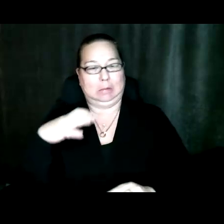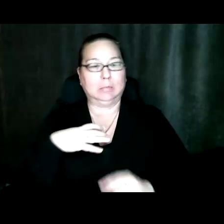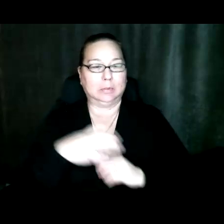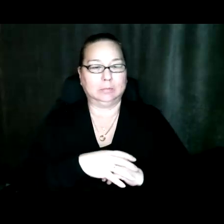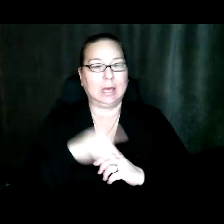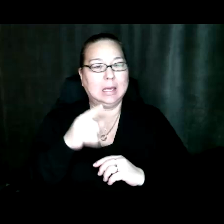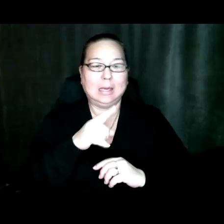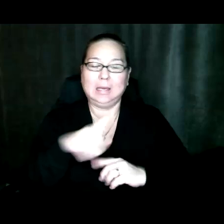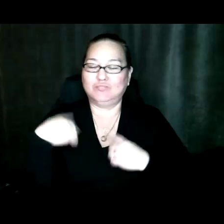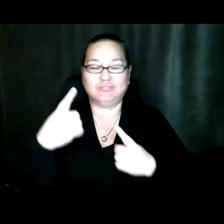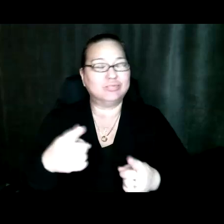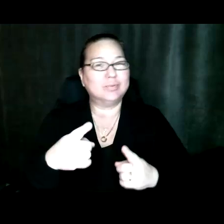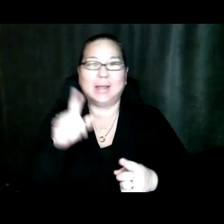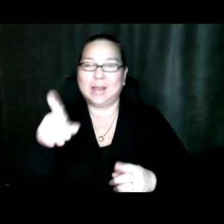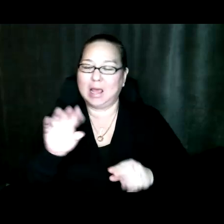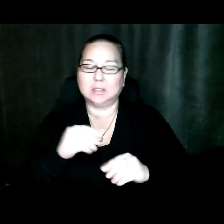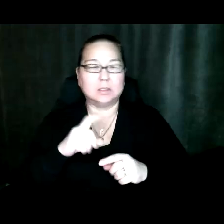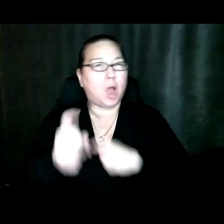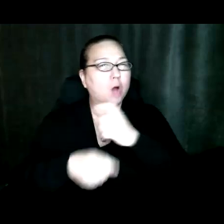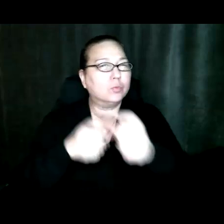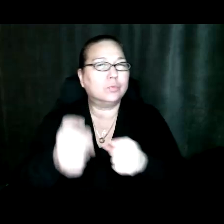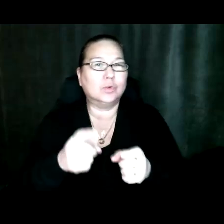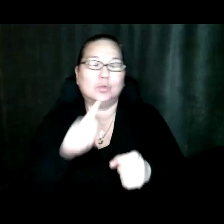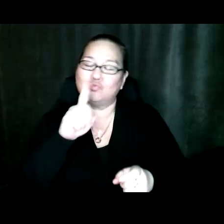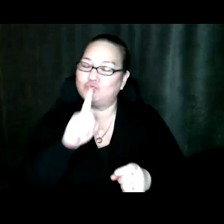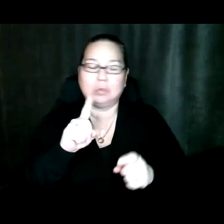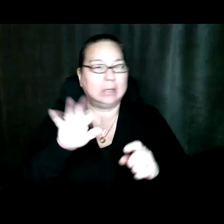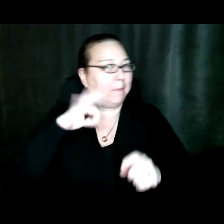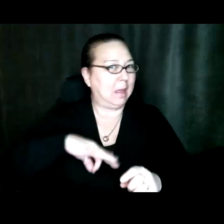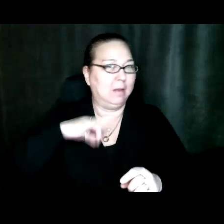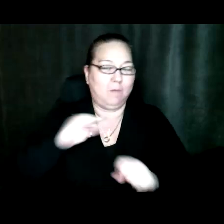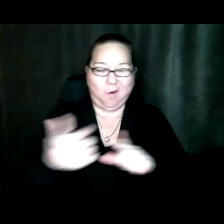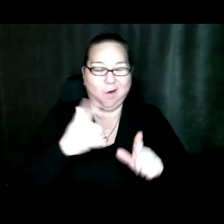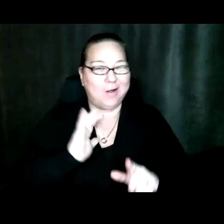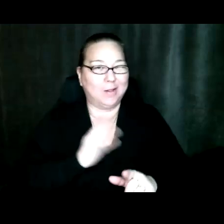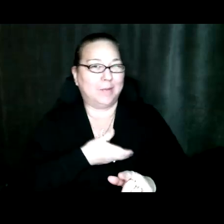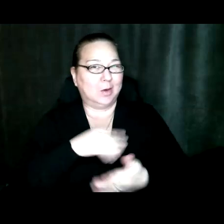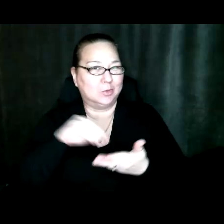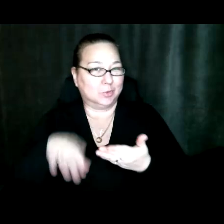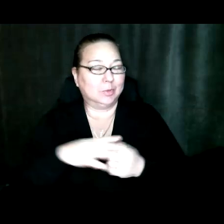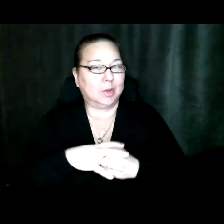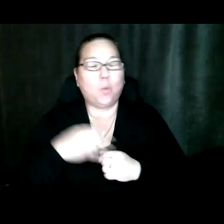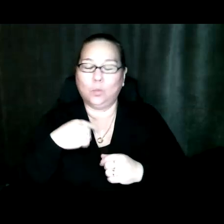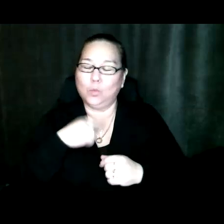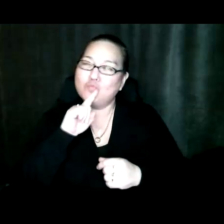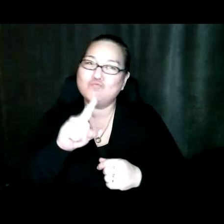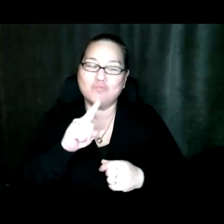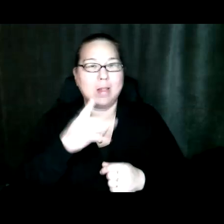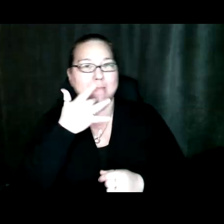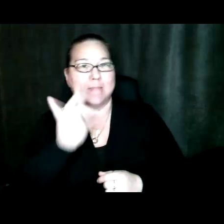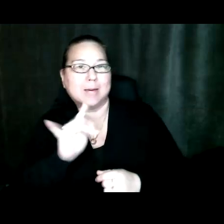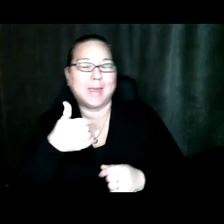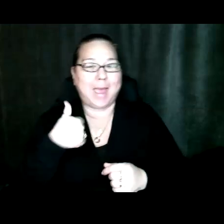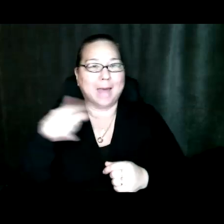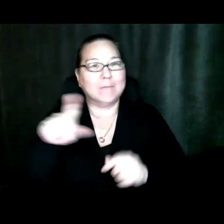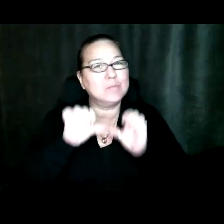and insightful contributions have been greatly benefited our students. We are fortunate to have him continue in his role, and I look forward